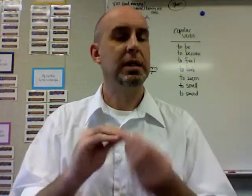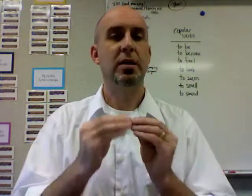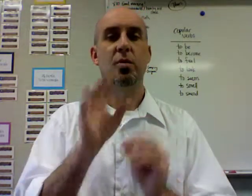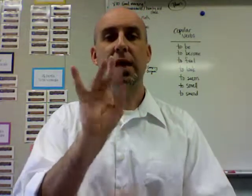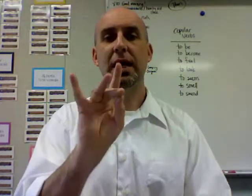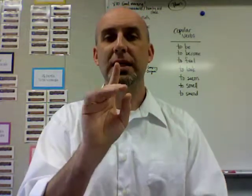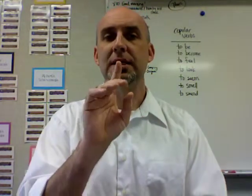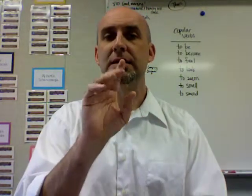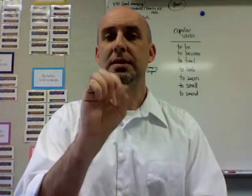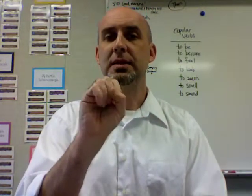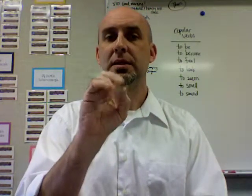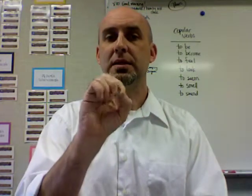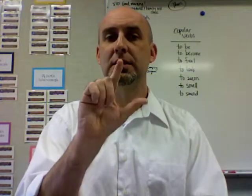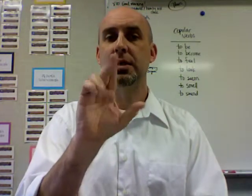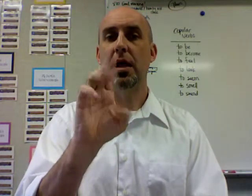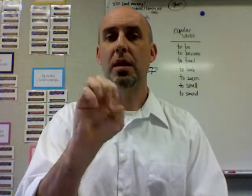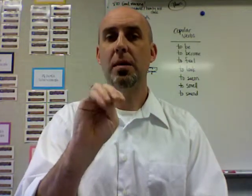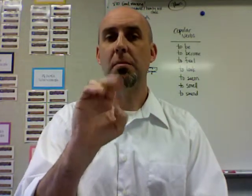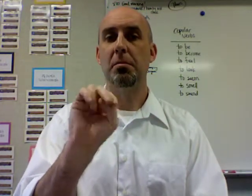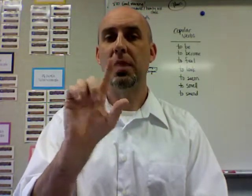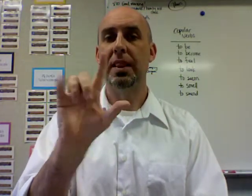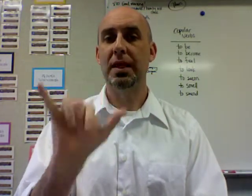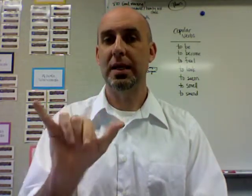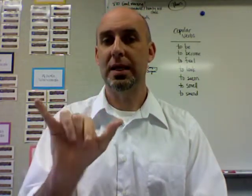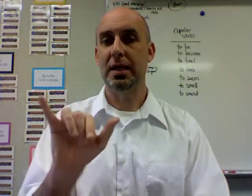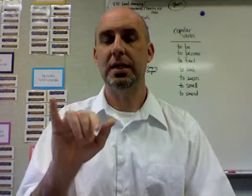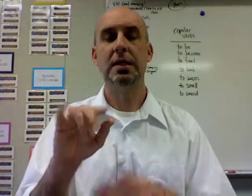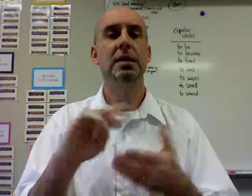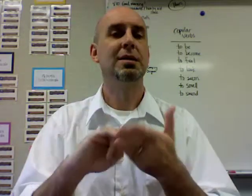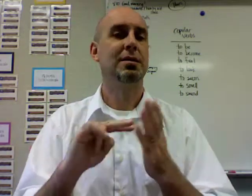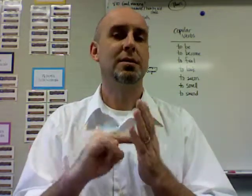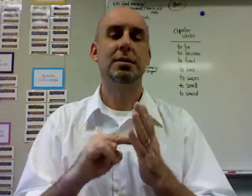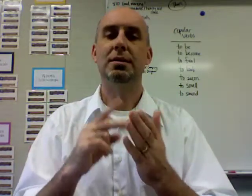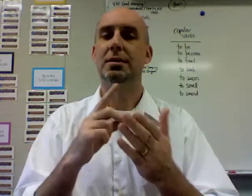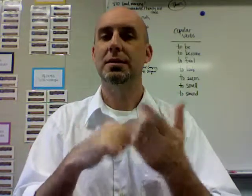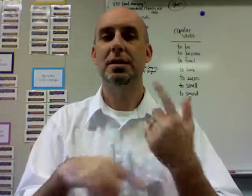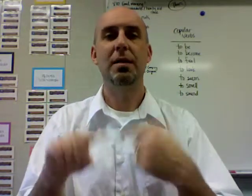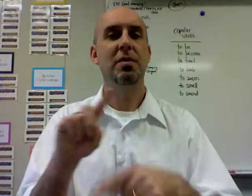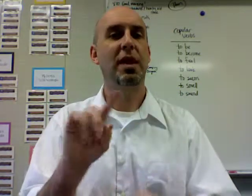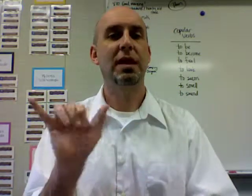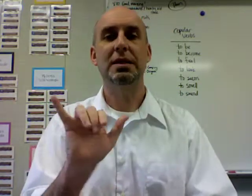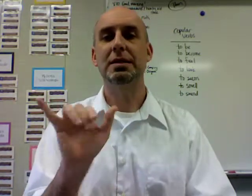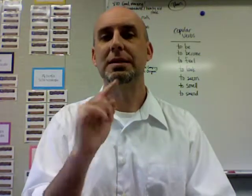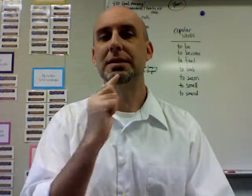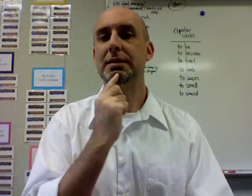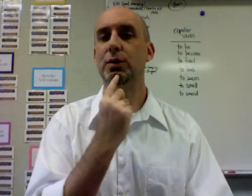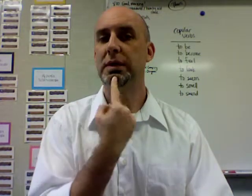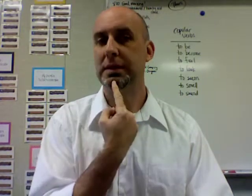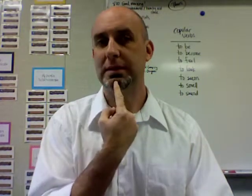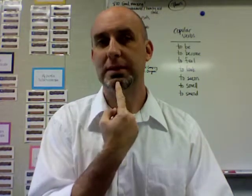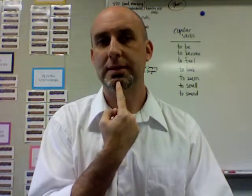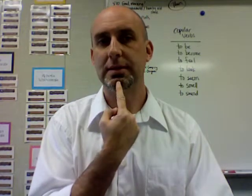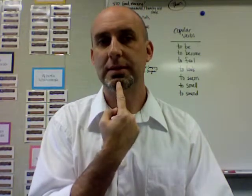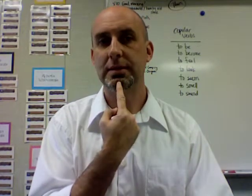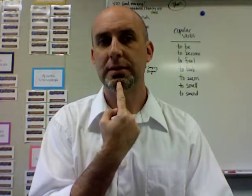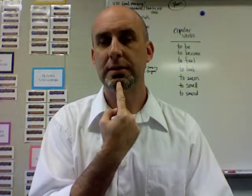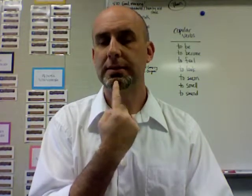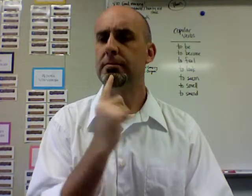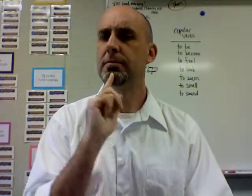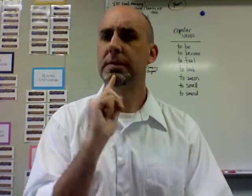Number 8 is solemnly. It's the same thing as serious.